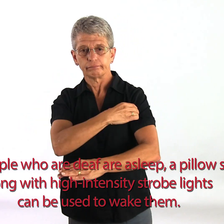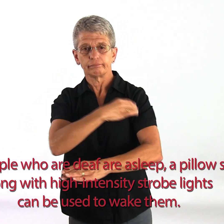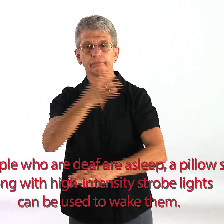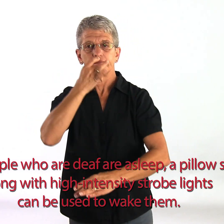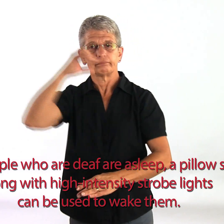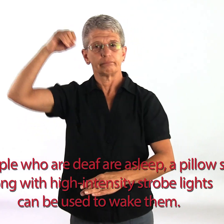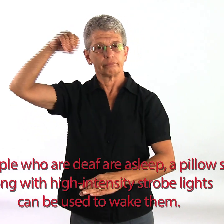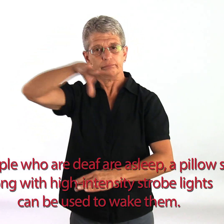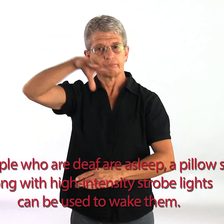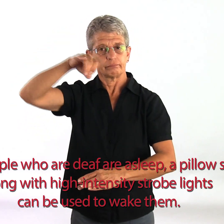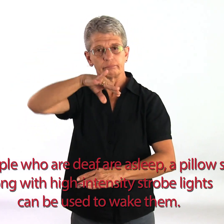them.